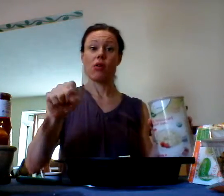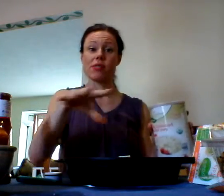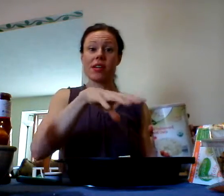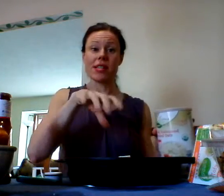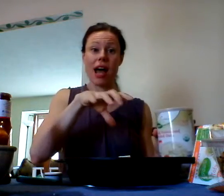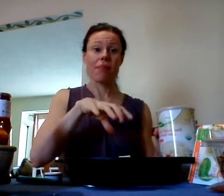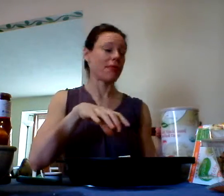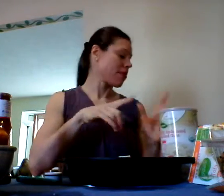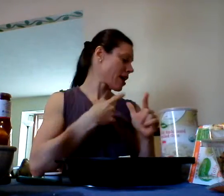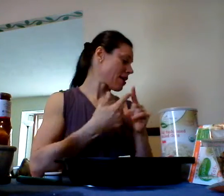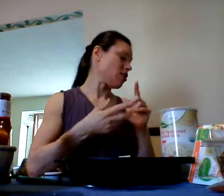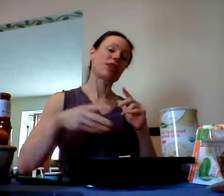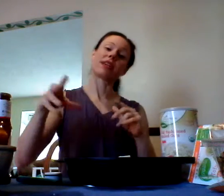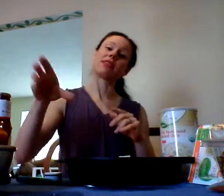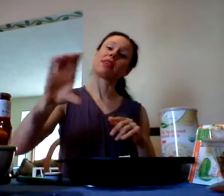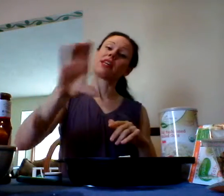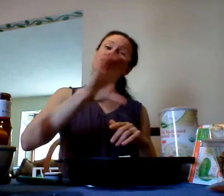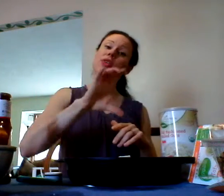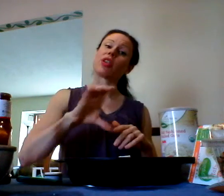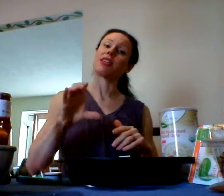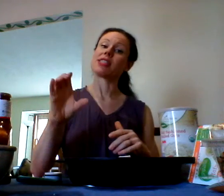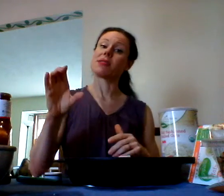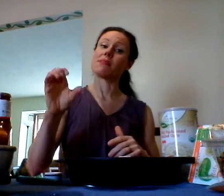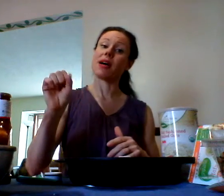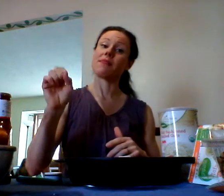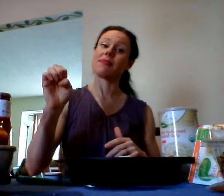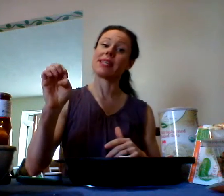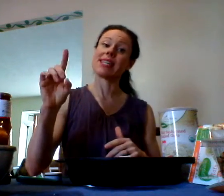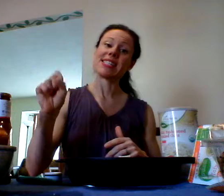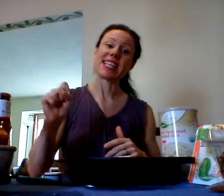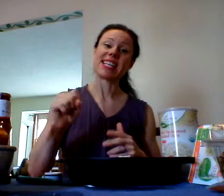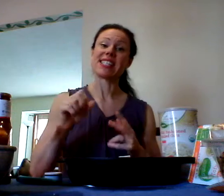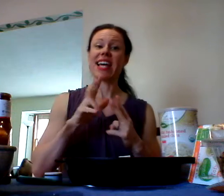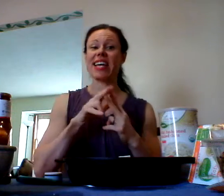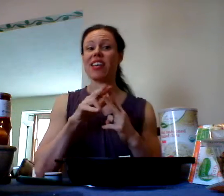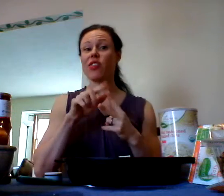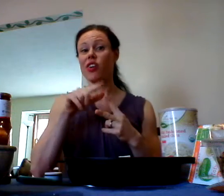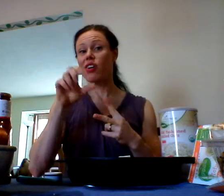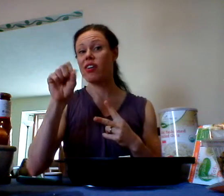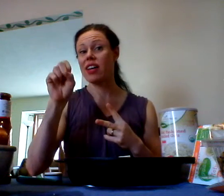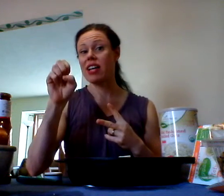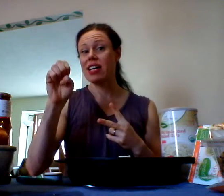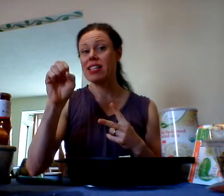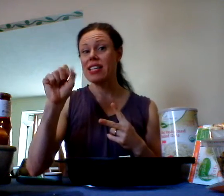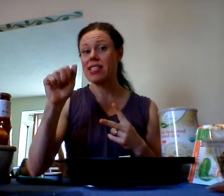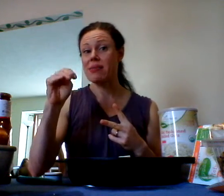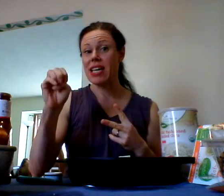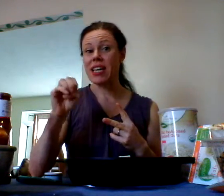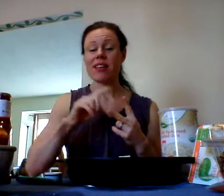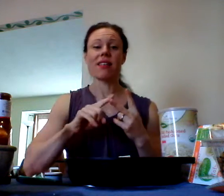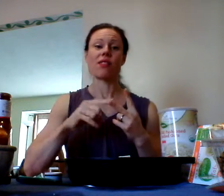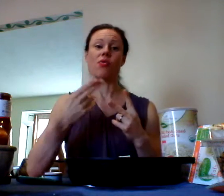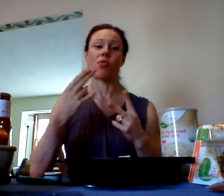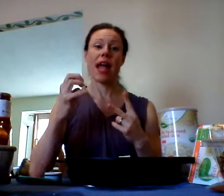oats on top, and then you can sprinkle on some seeds like either sesame or